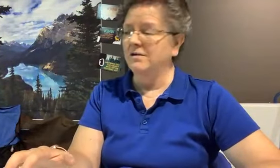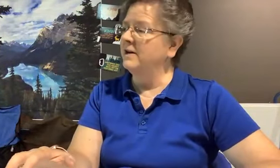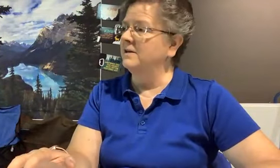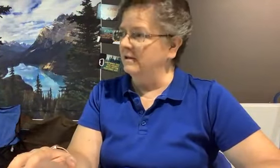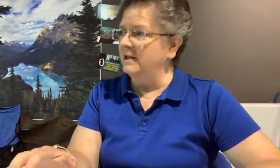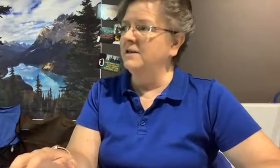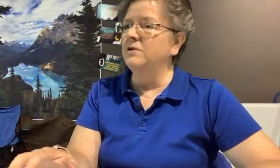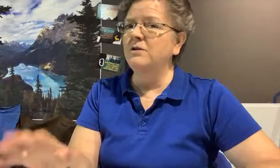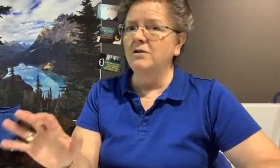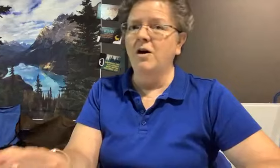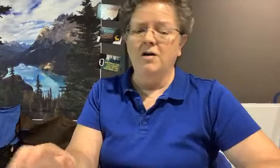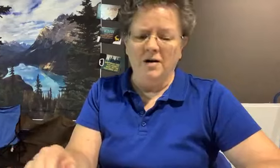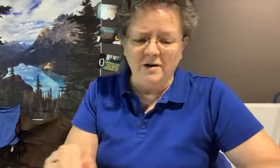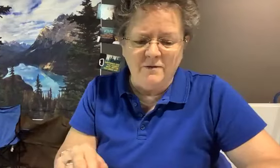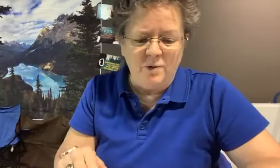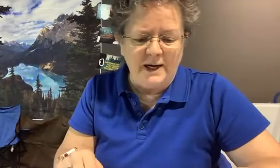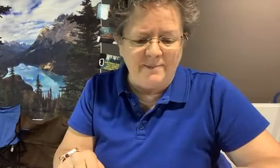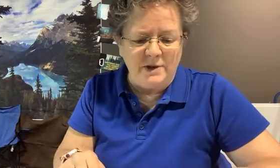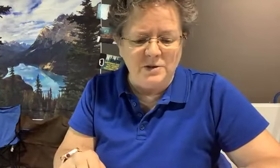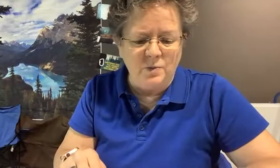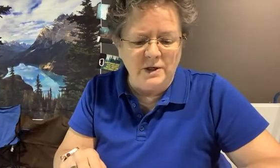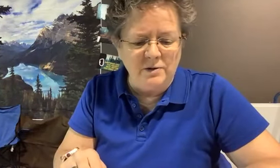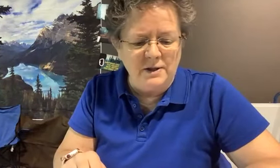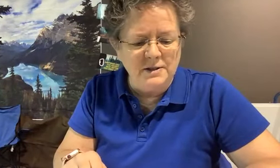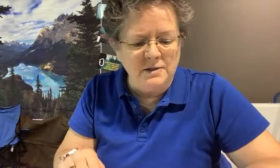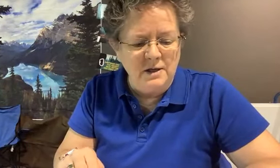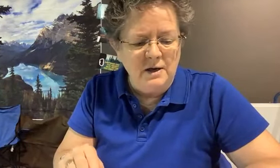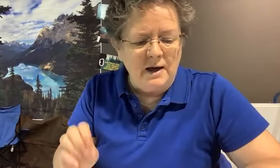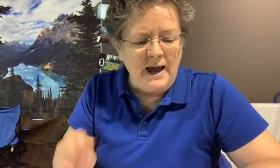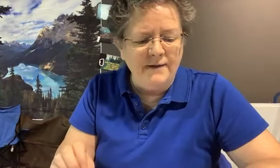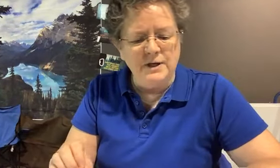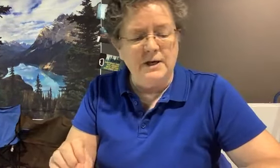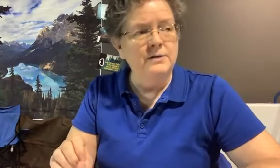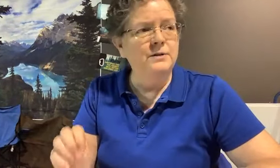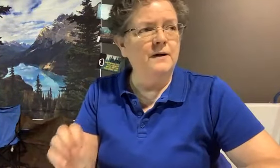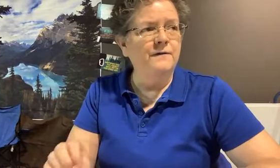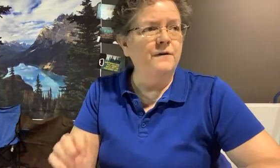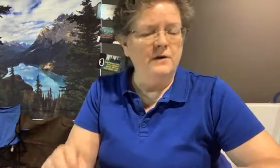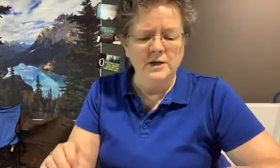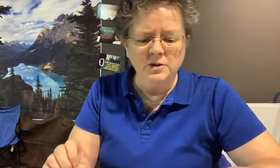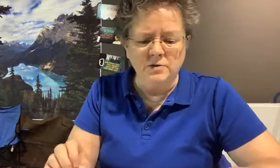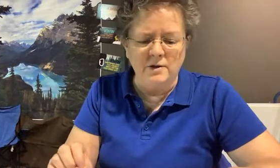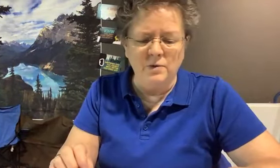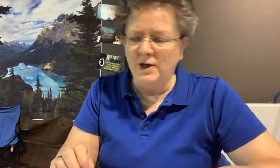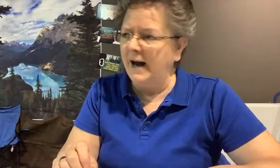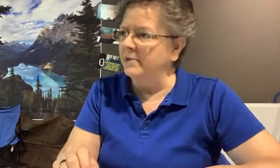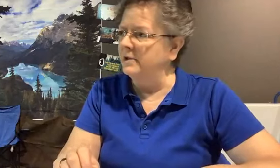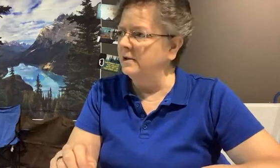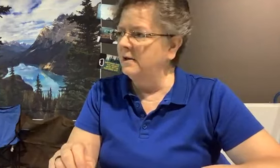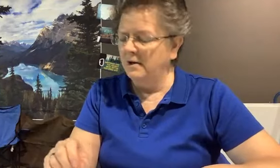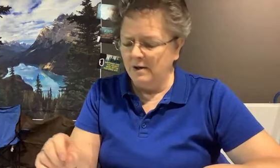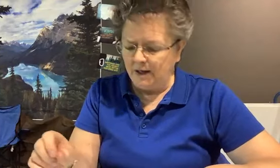like a legal log of what happened. So we know that this is evidence of history that really happened. And